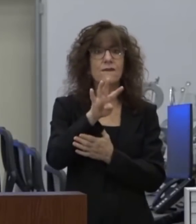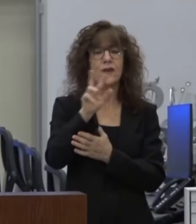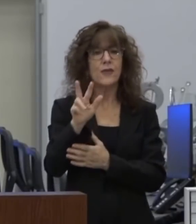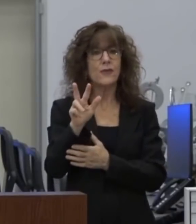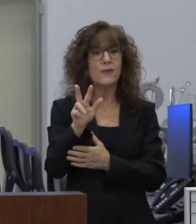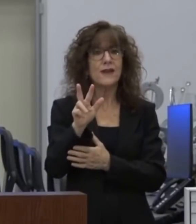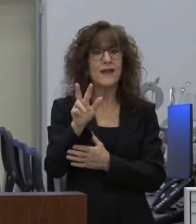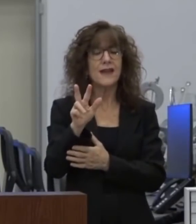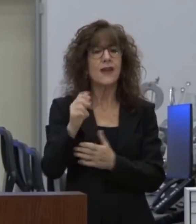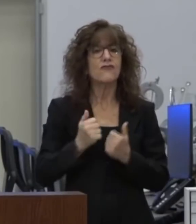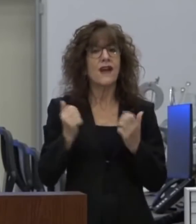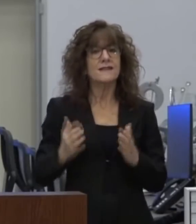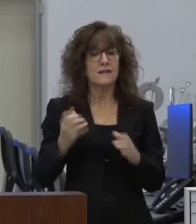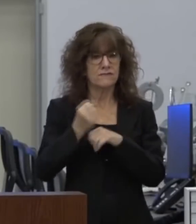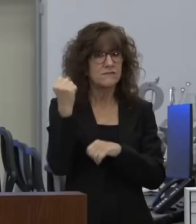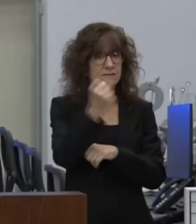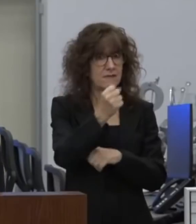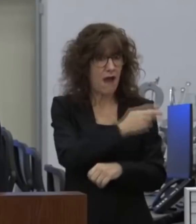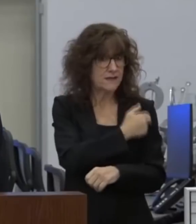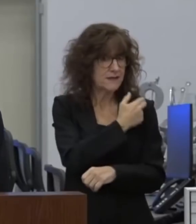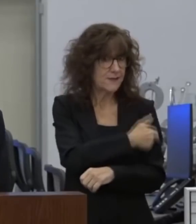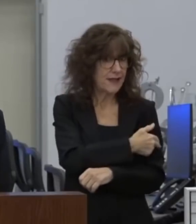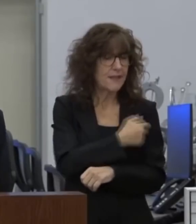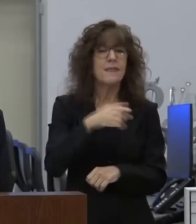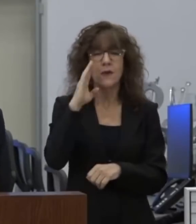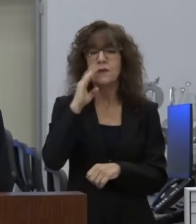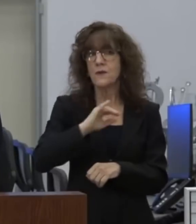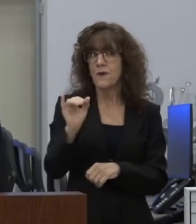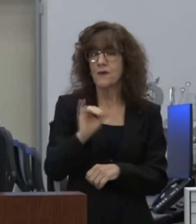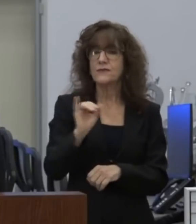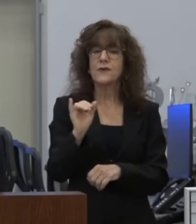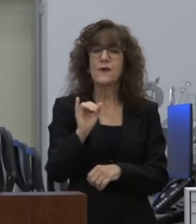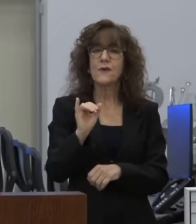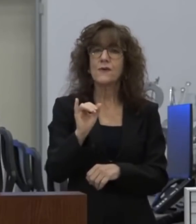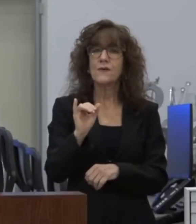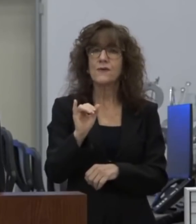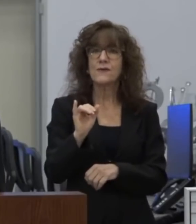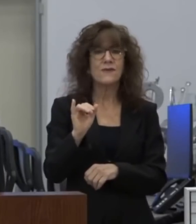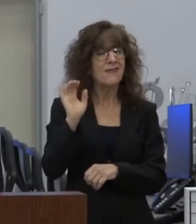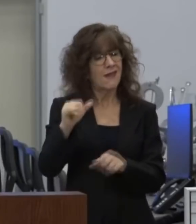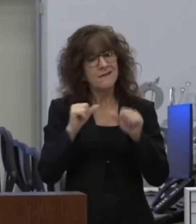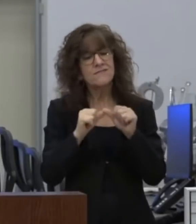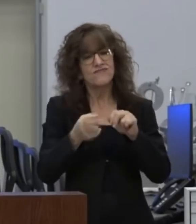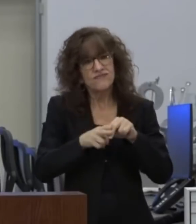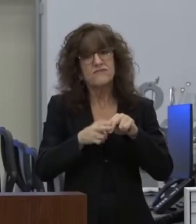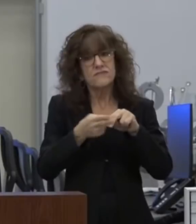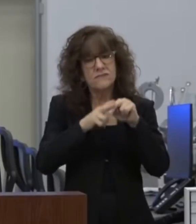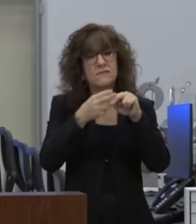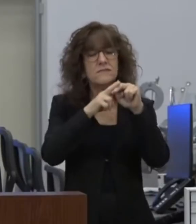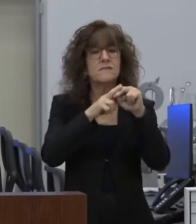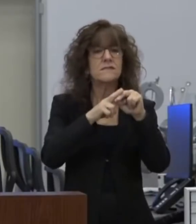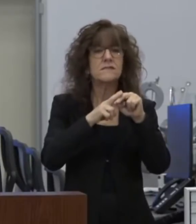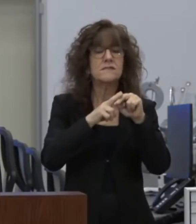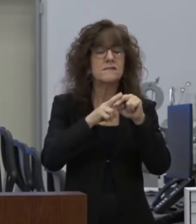4,443 of our residents have had to be hospitalized. We know as well that this just continues to rise. These are,